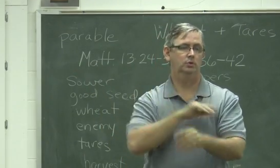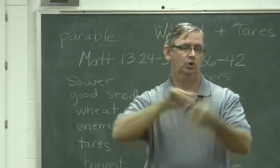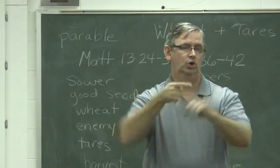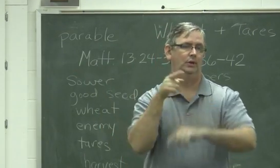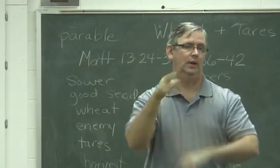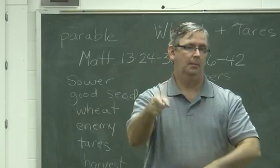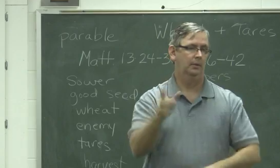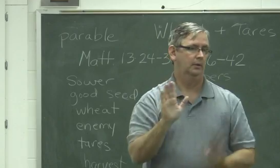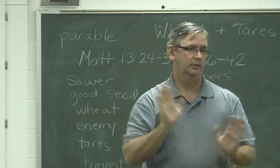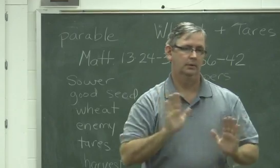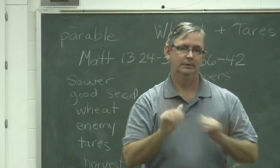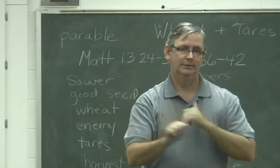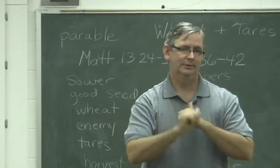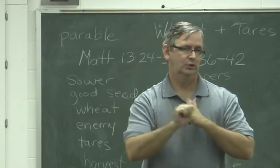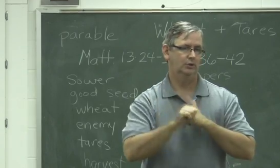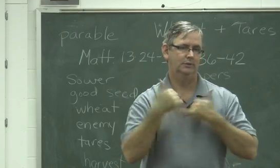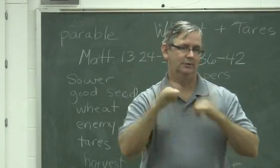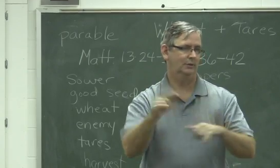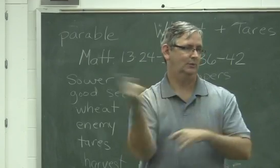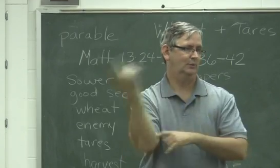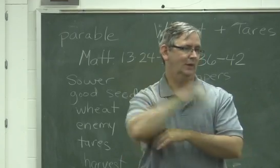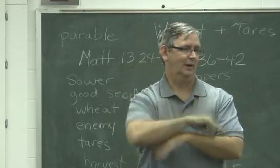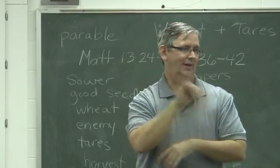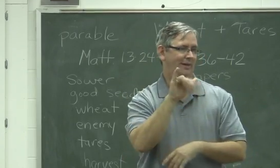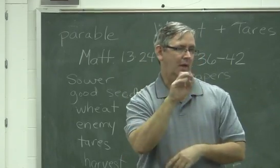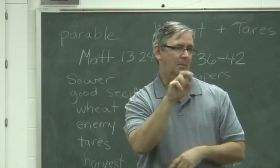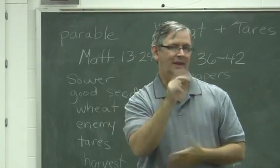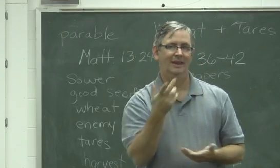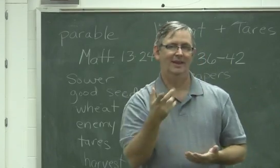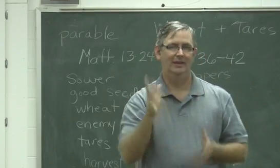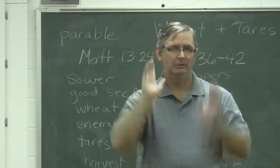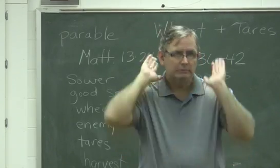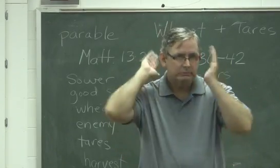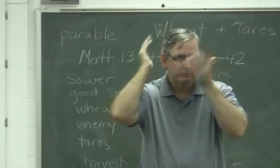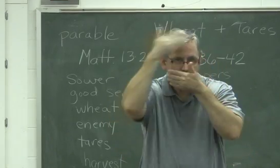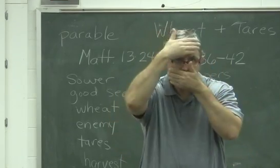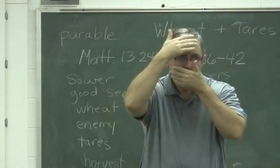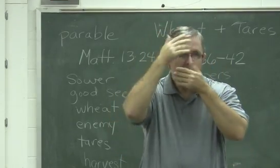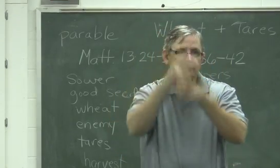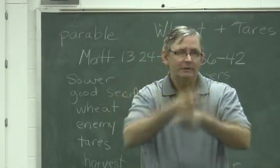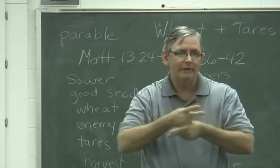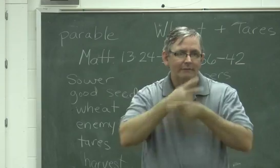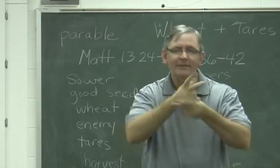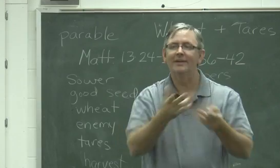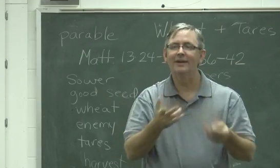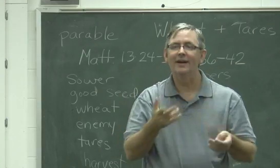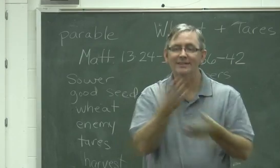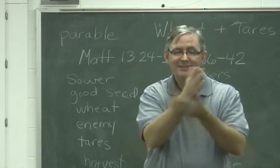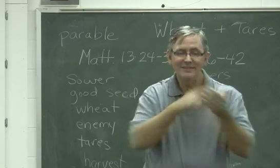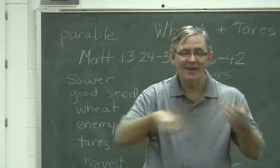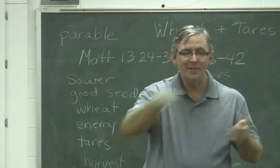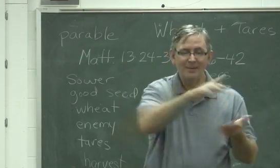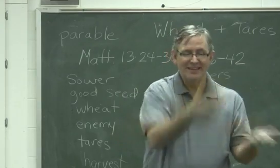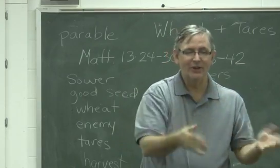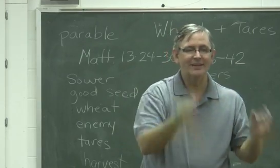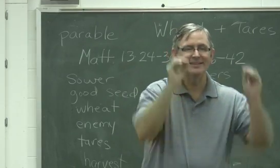so that the authorities won't hurt the missionaries or anything in Yemen. You have to be very careful there. You have to hide